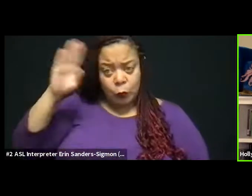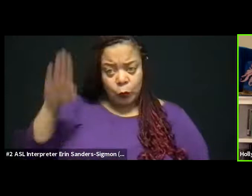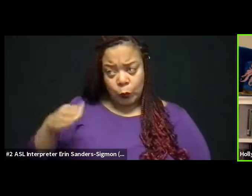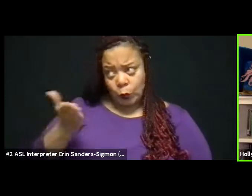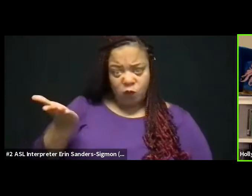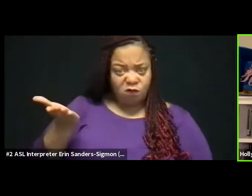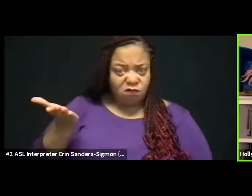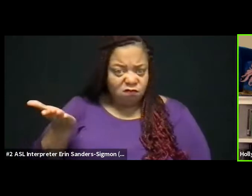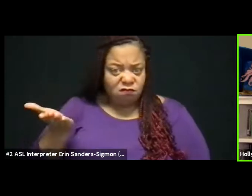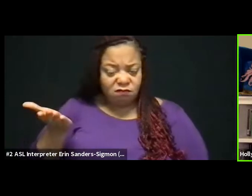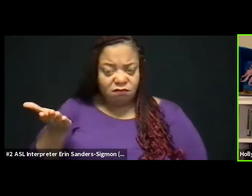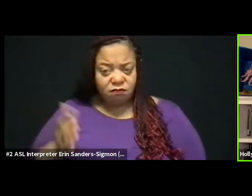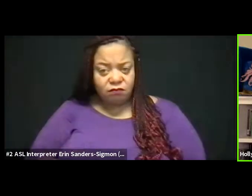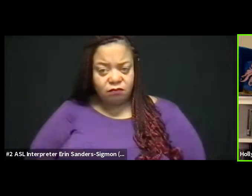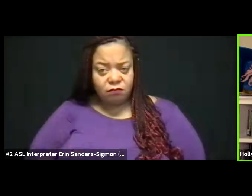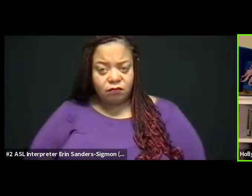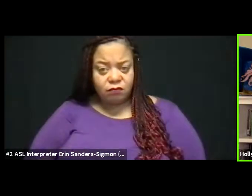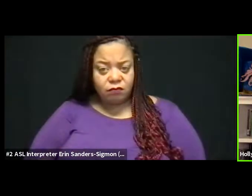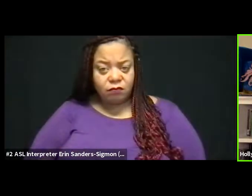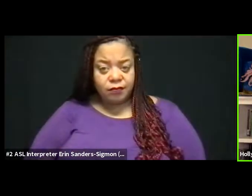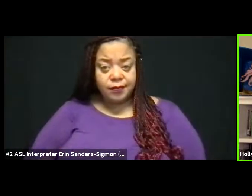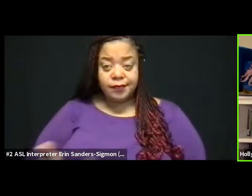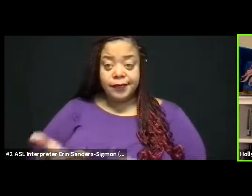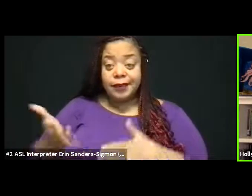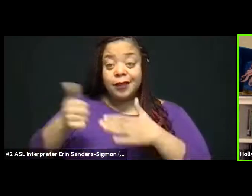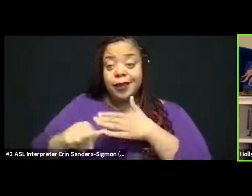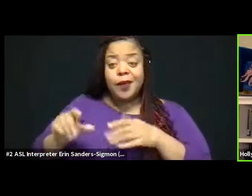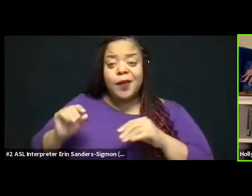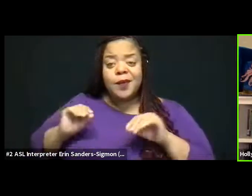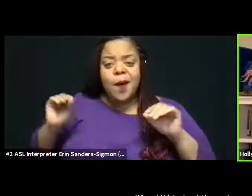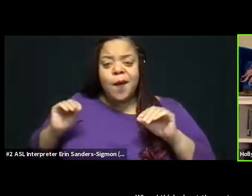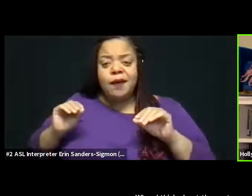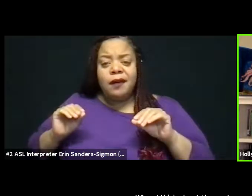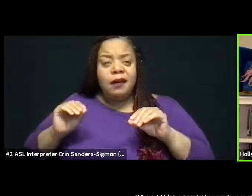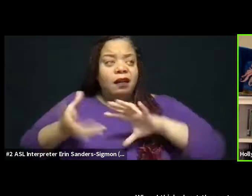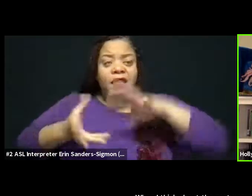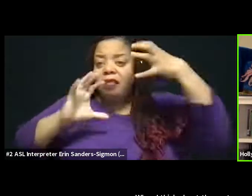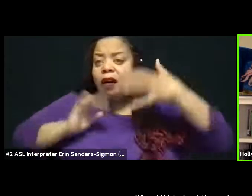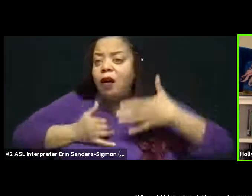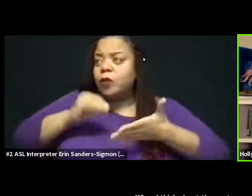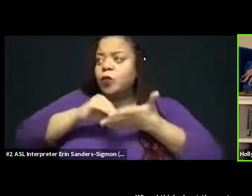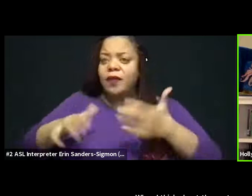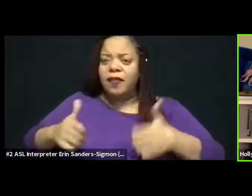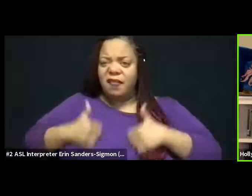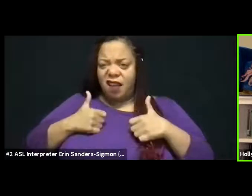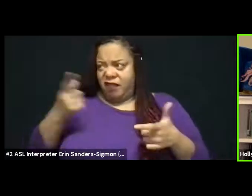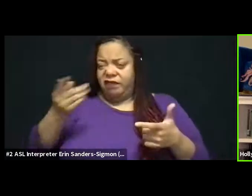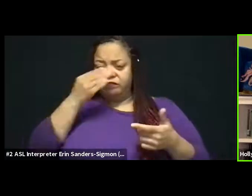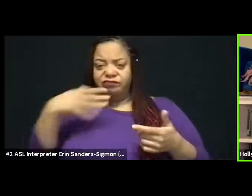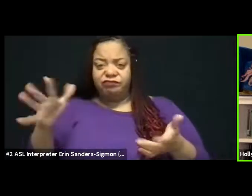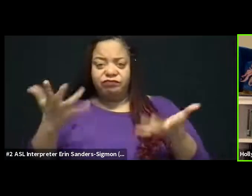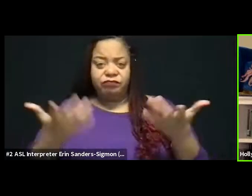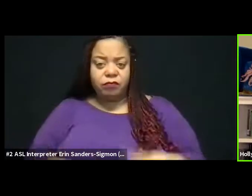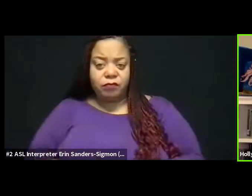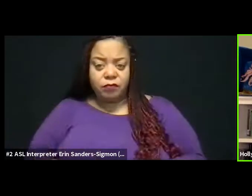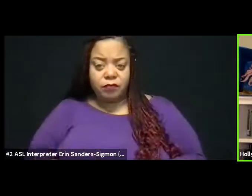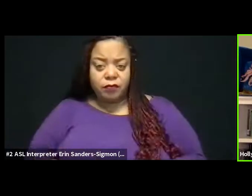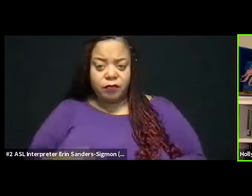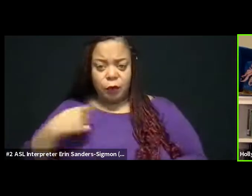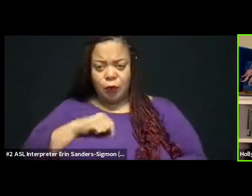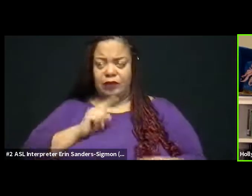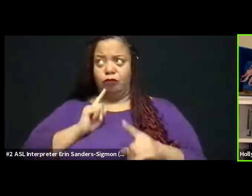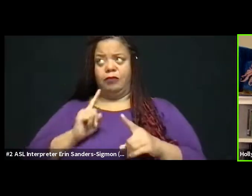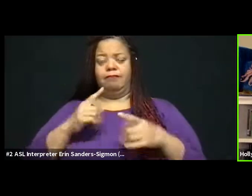worried under Trump, who put his campaign around these anti-immigrant practices.